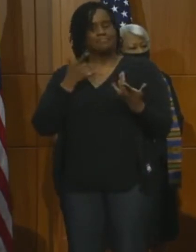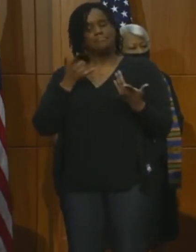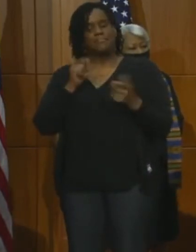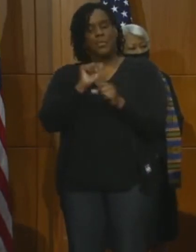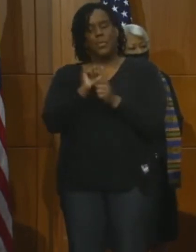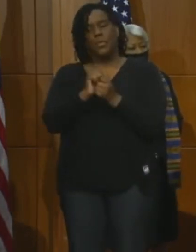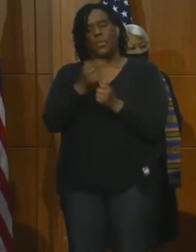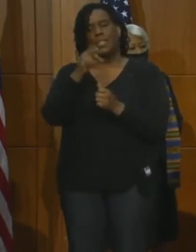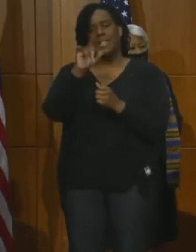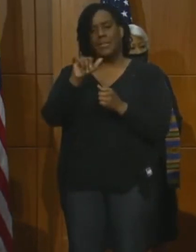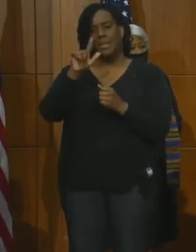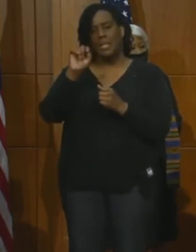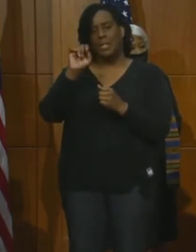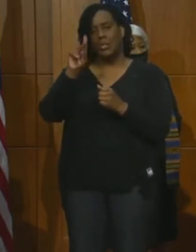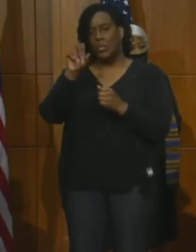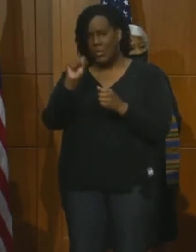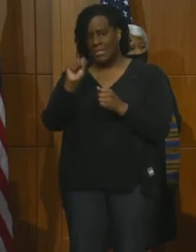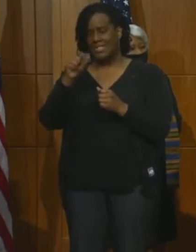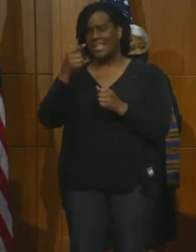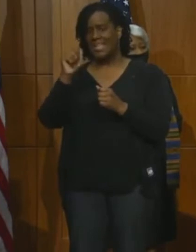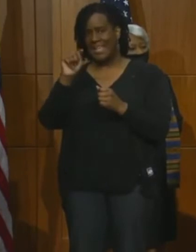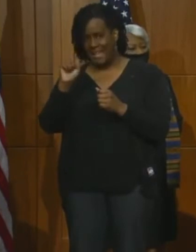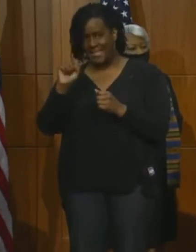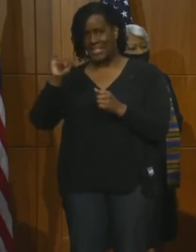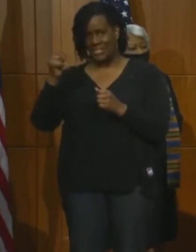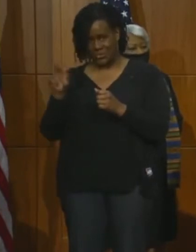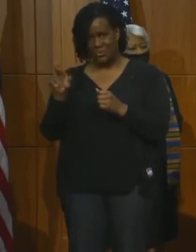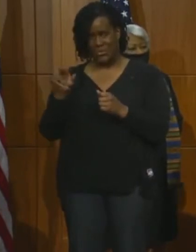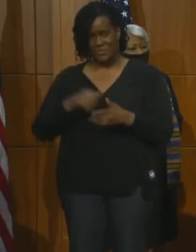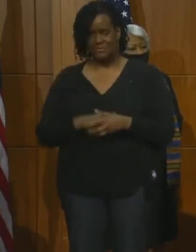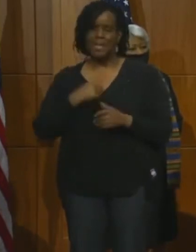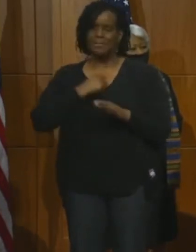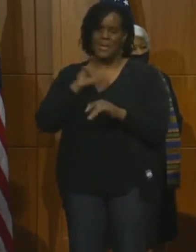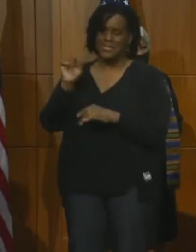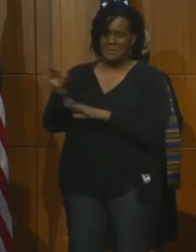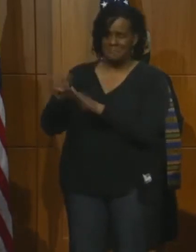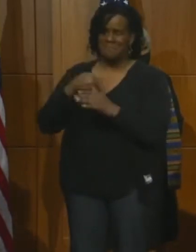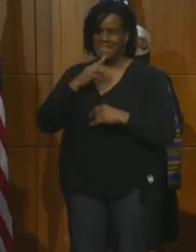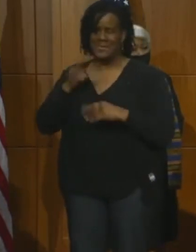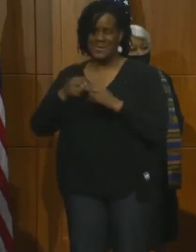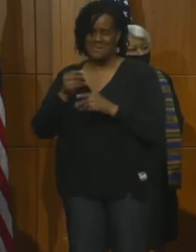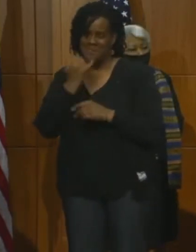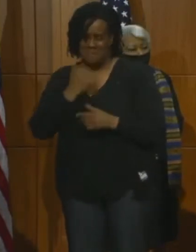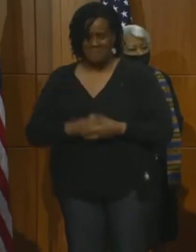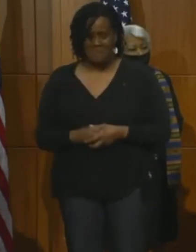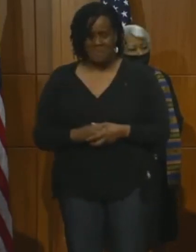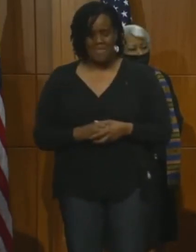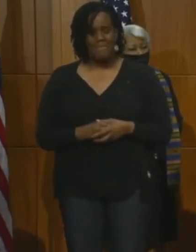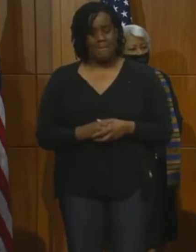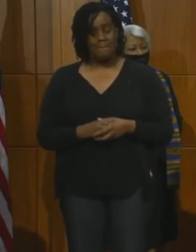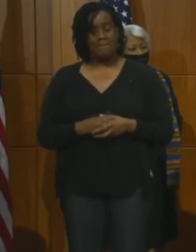Henry Louis Skip Gates Jr. Sorry, sir. I've done my Finding